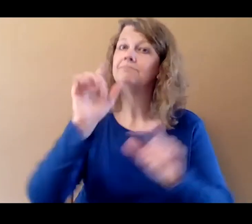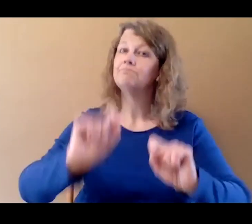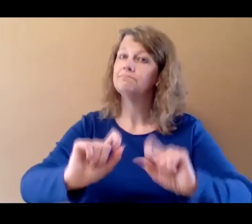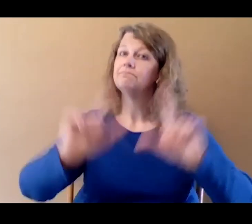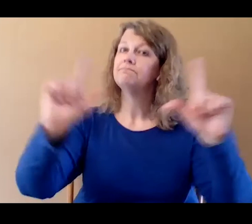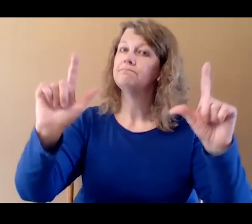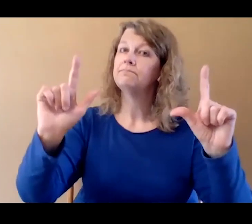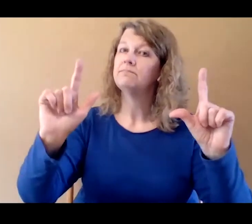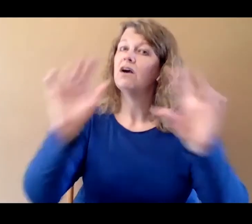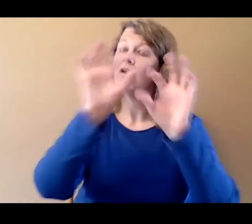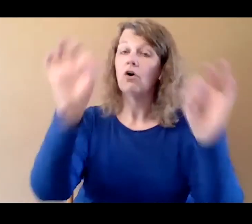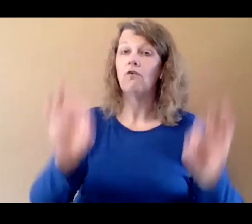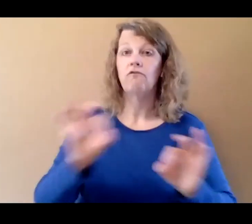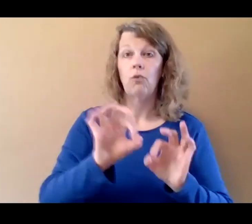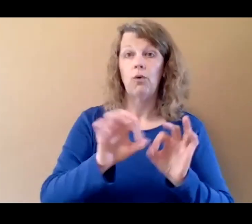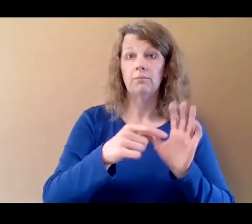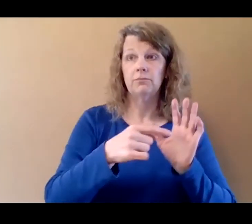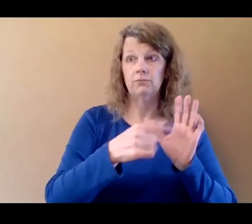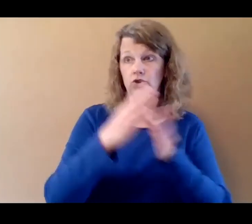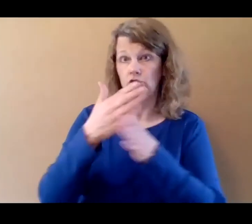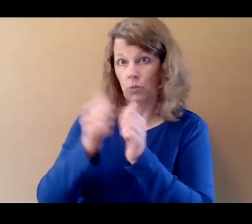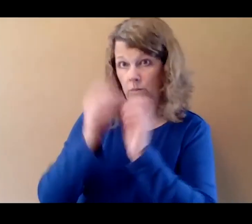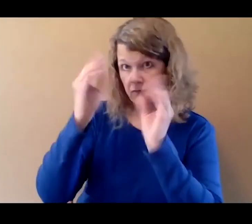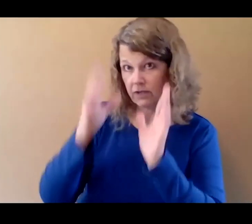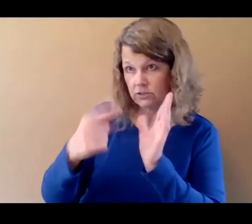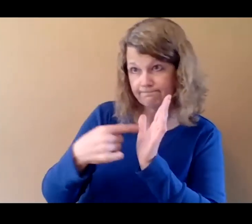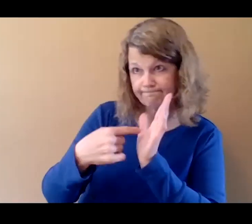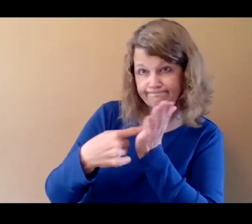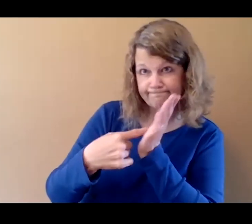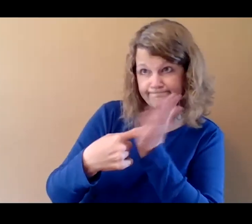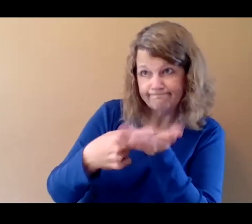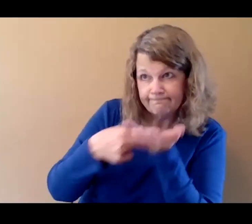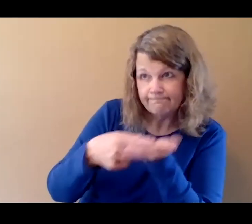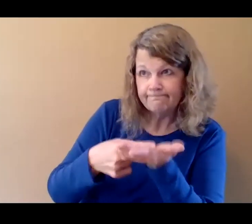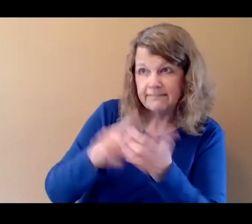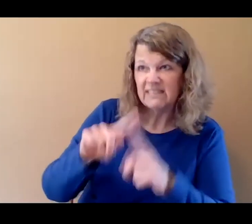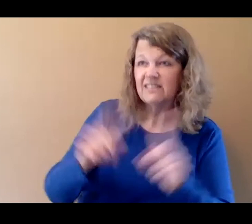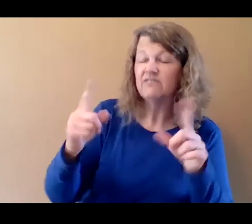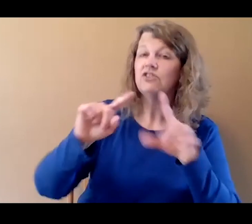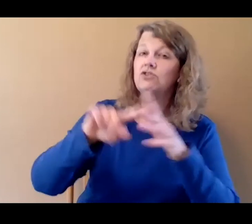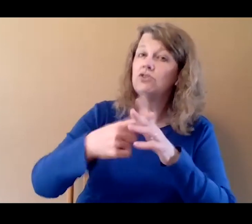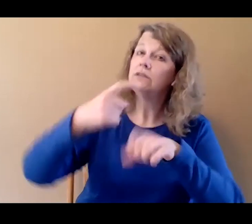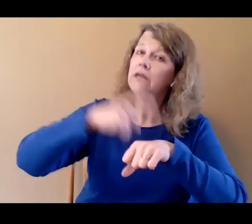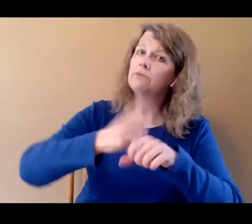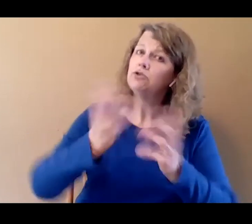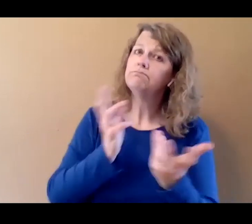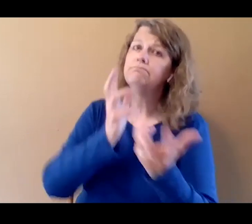This will bring you to a fillable form that you will share with your professor to discuss an alternative start time to meet your